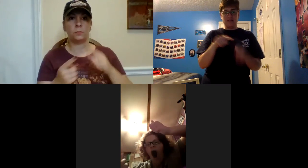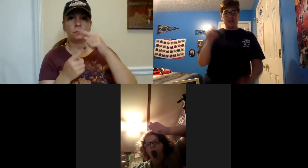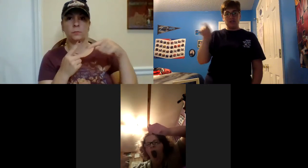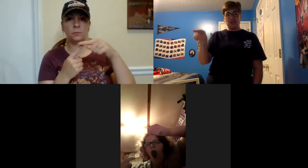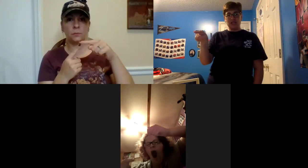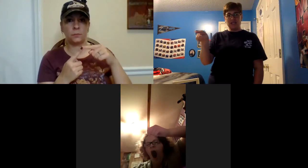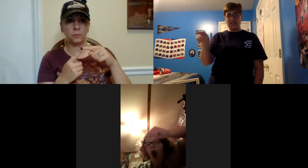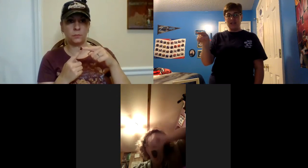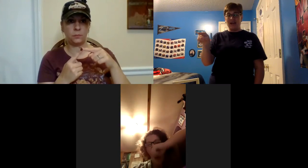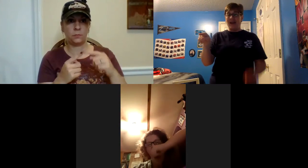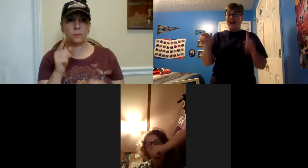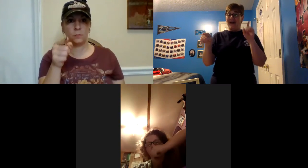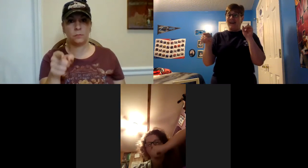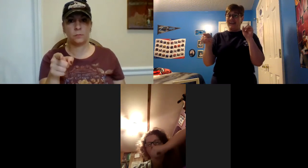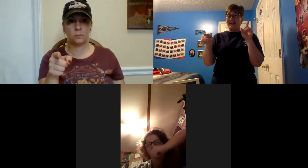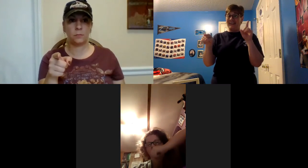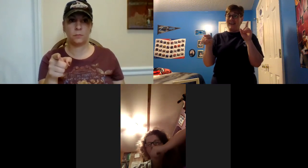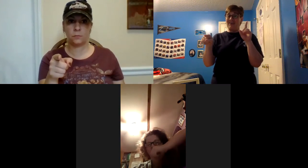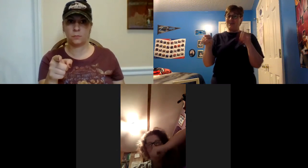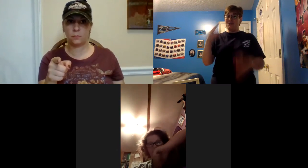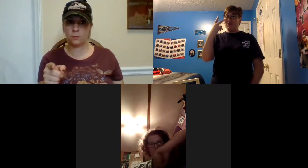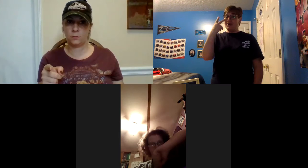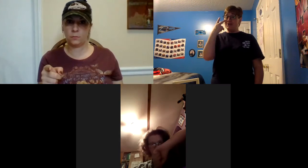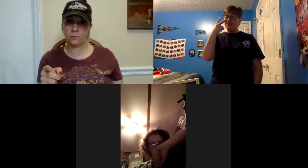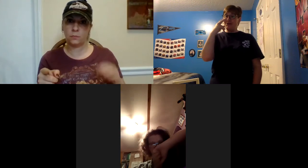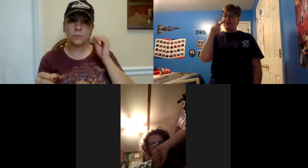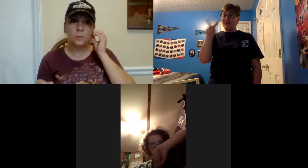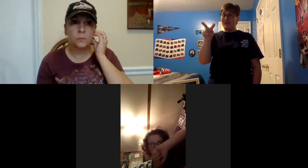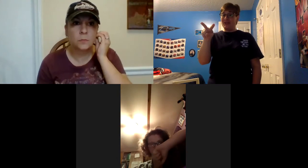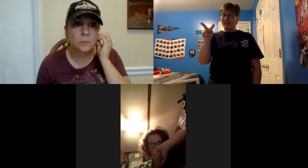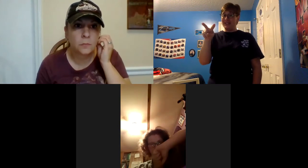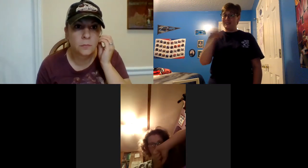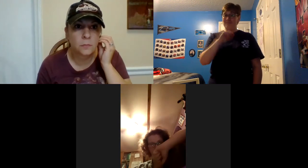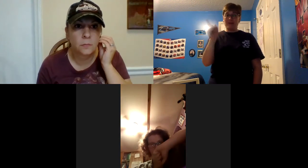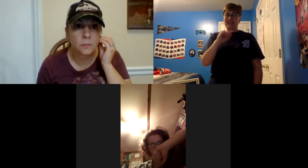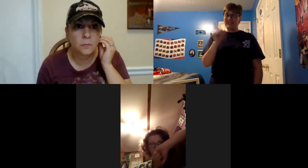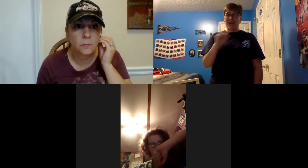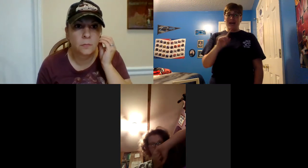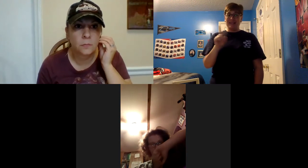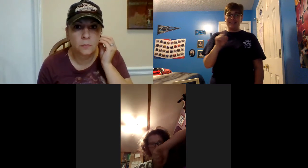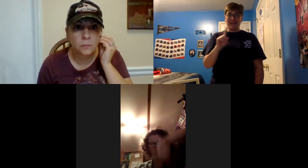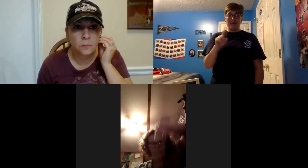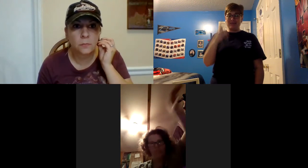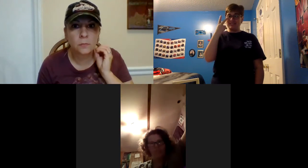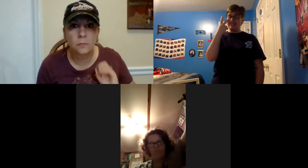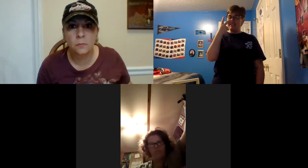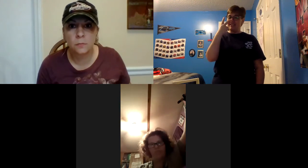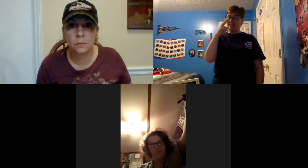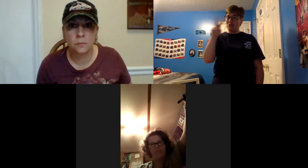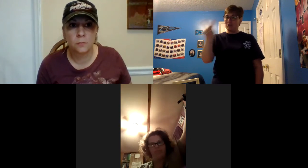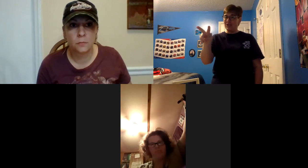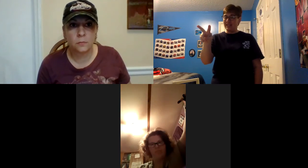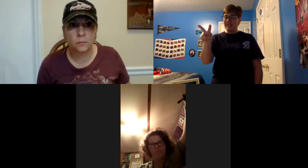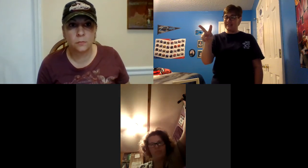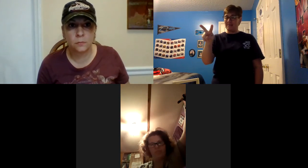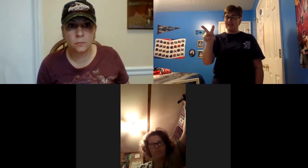when she. Now you want to do looks, but it's not the same, because this is like